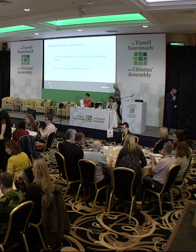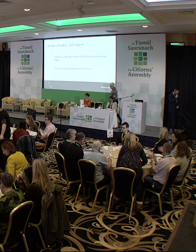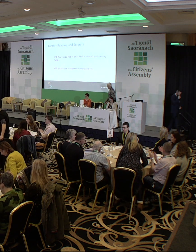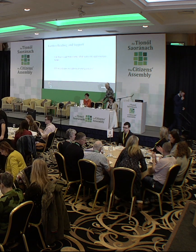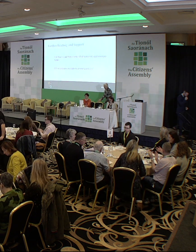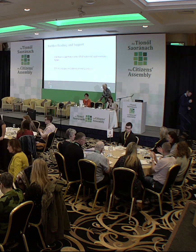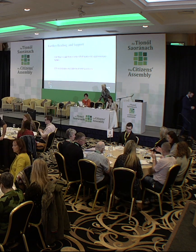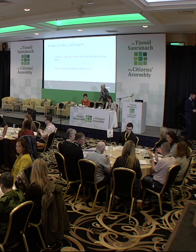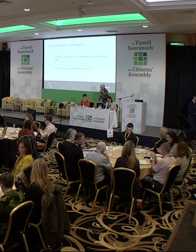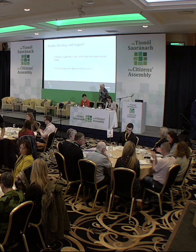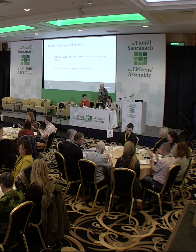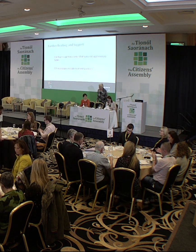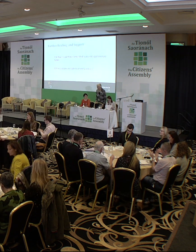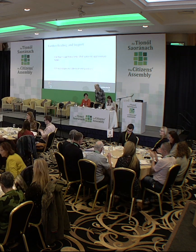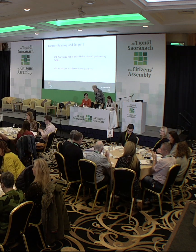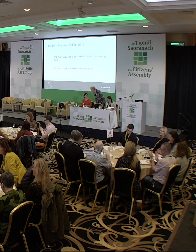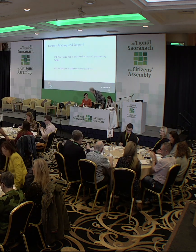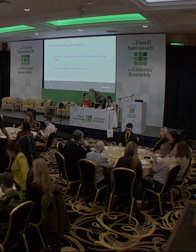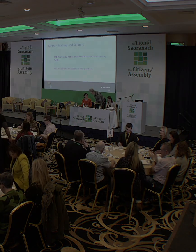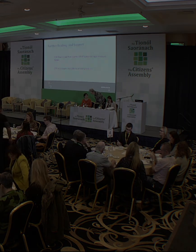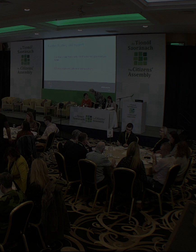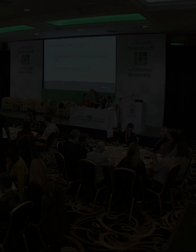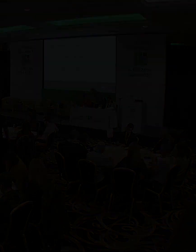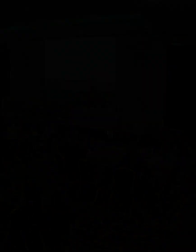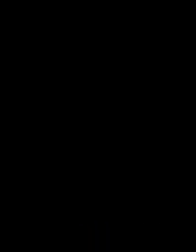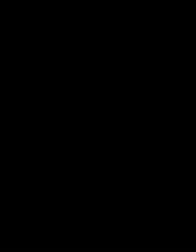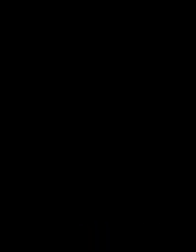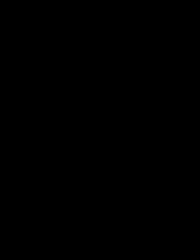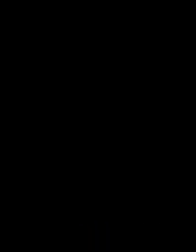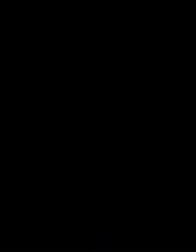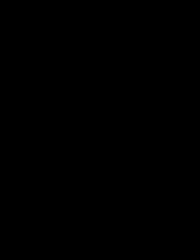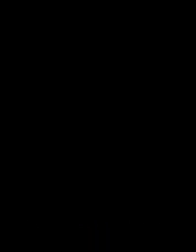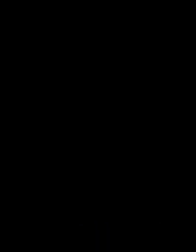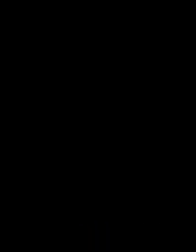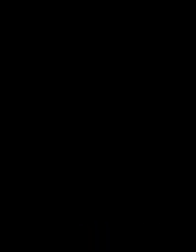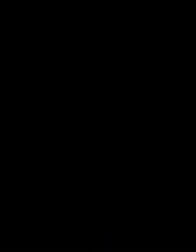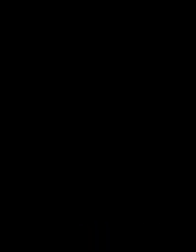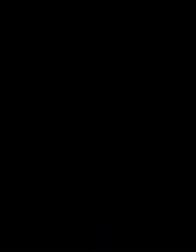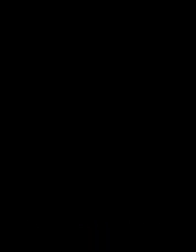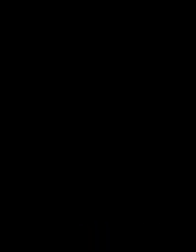That was great. Thank you very much. Yeah.